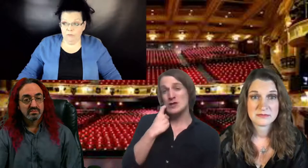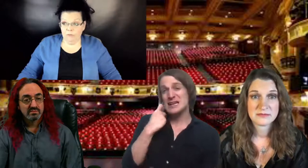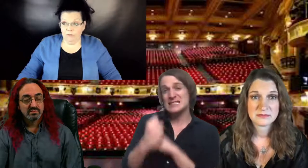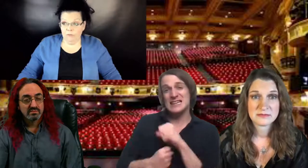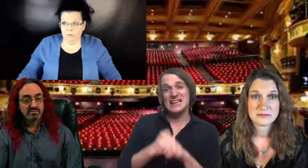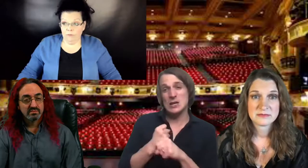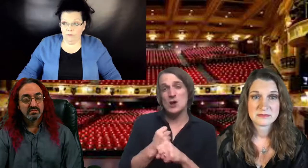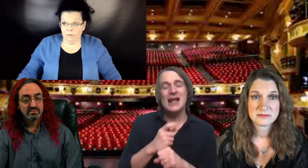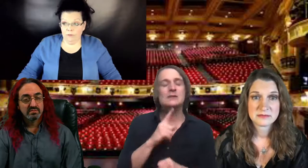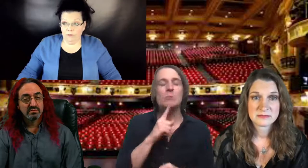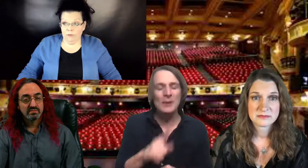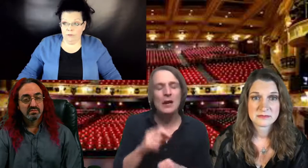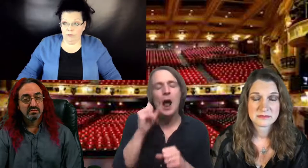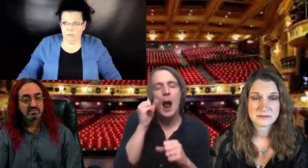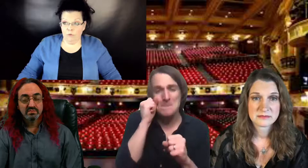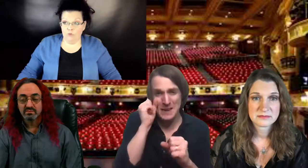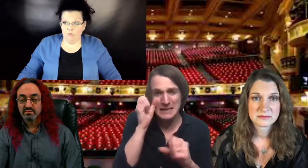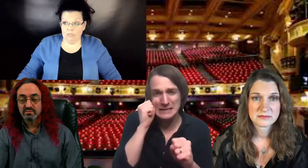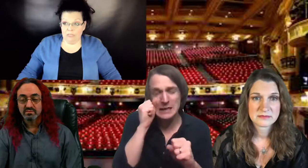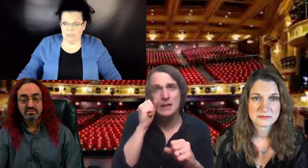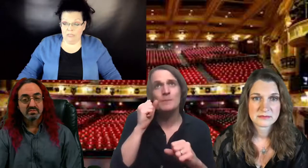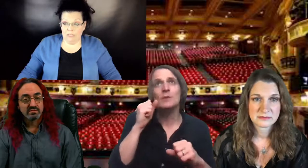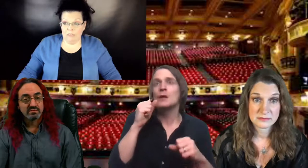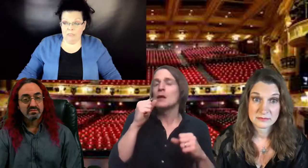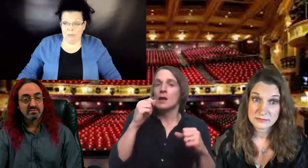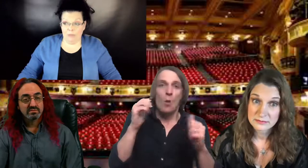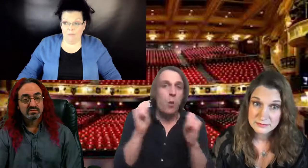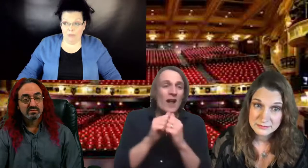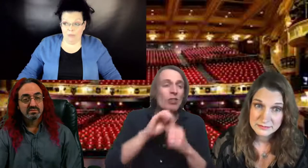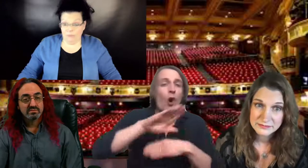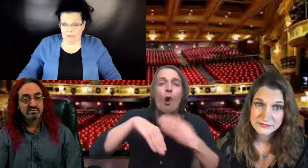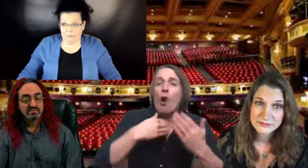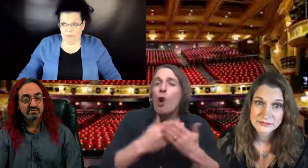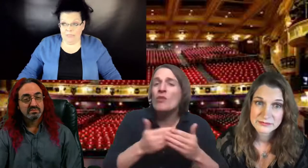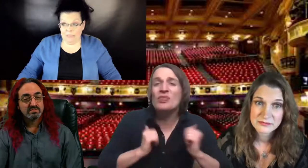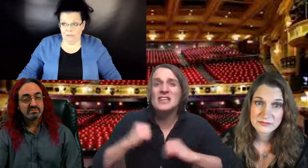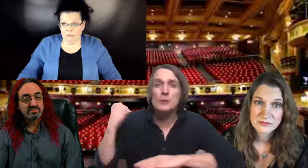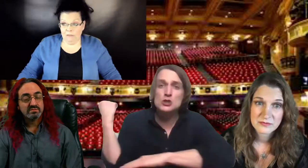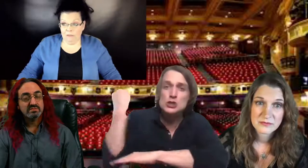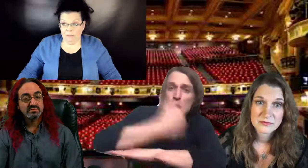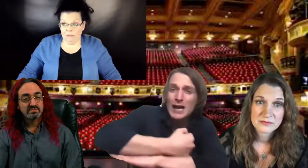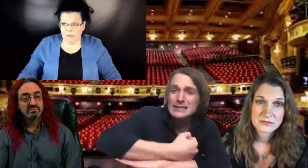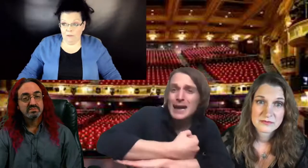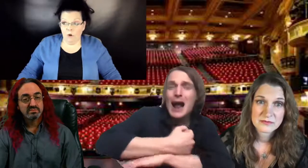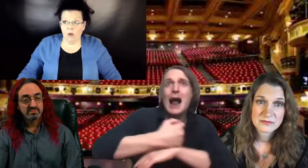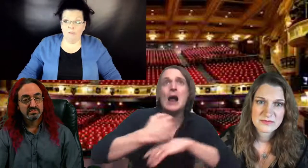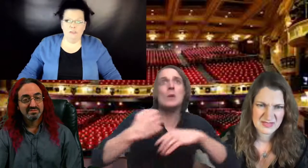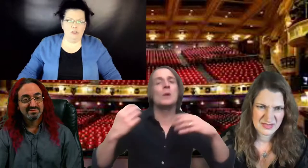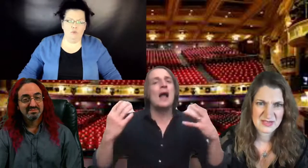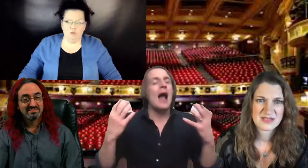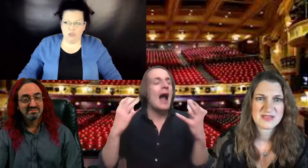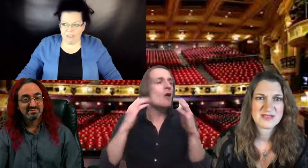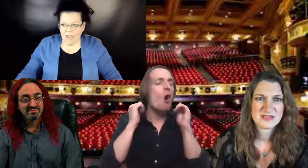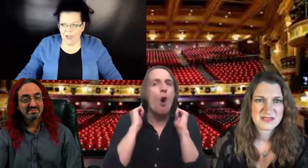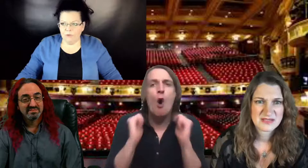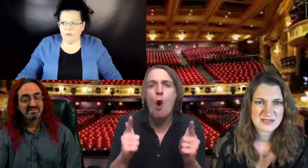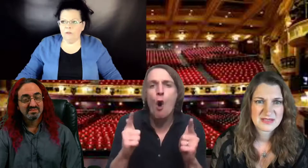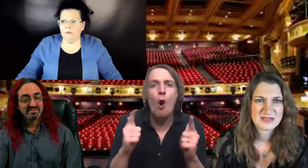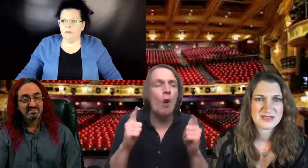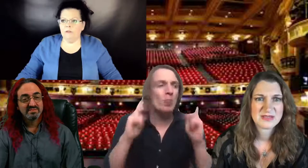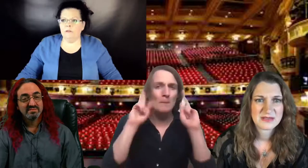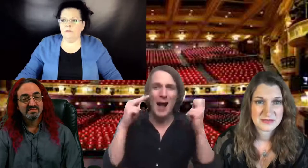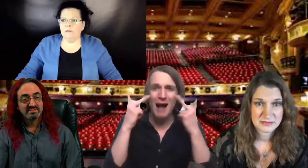now. And most recently, it's been amazing. All the theaters were shut